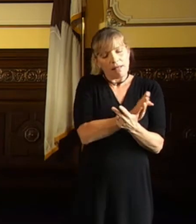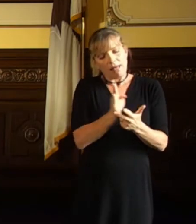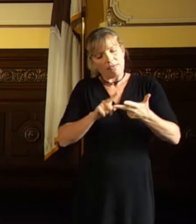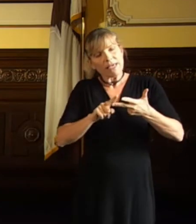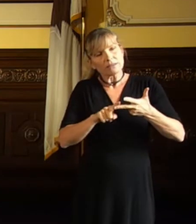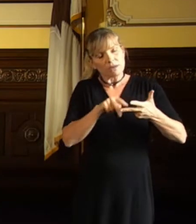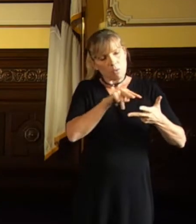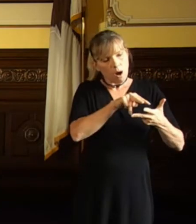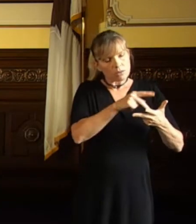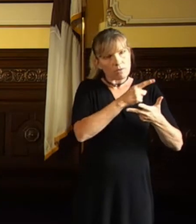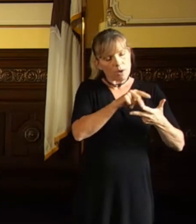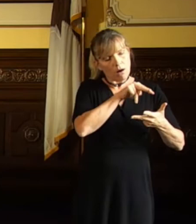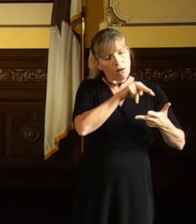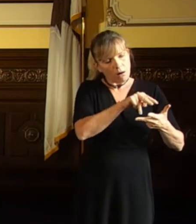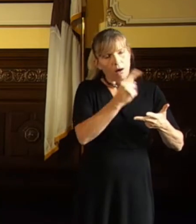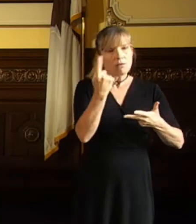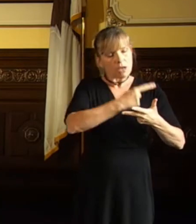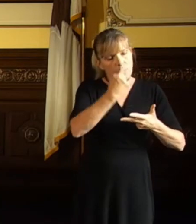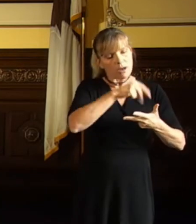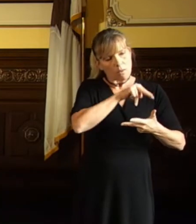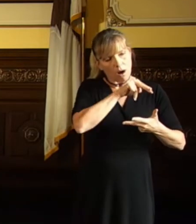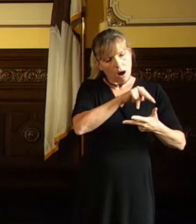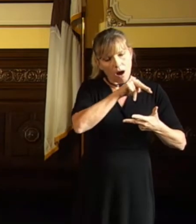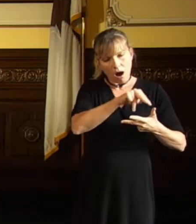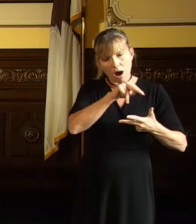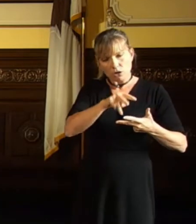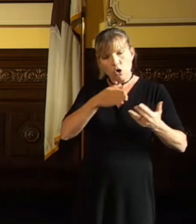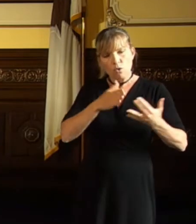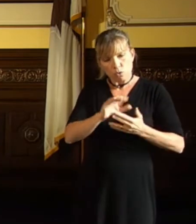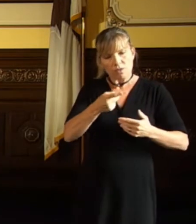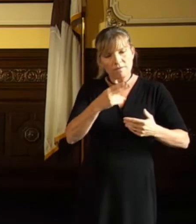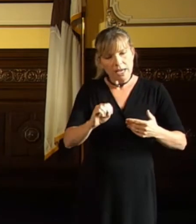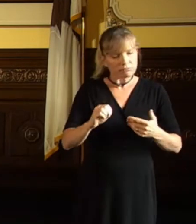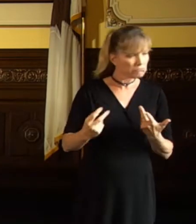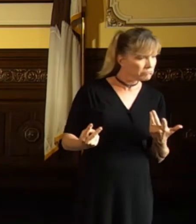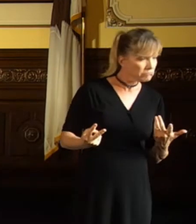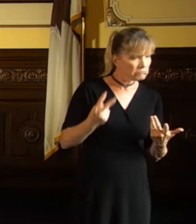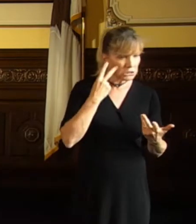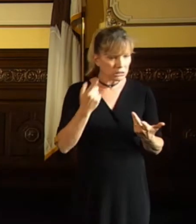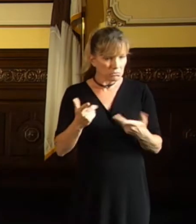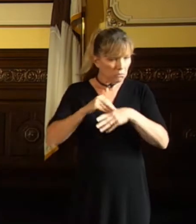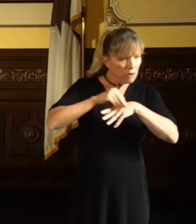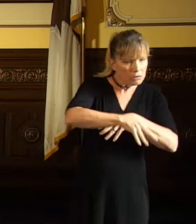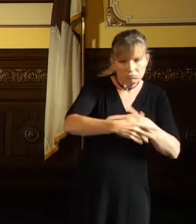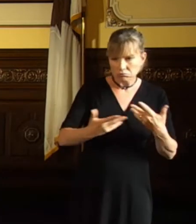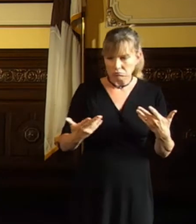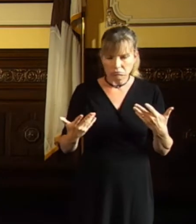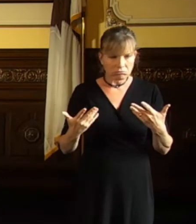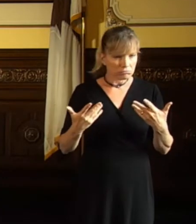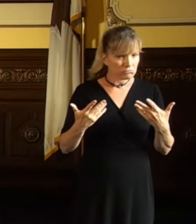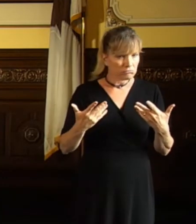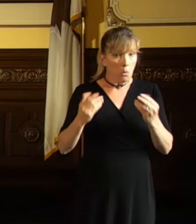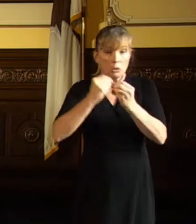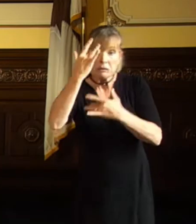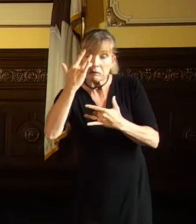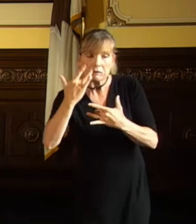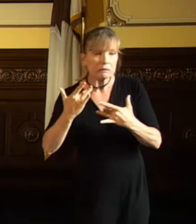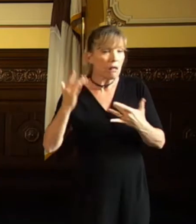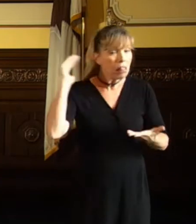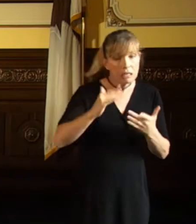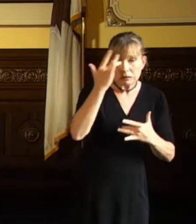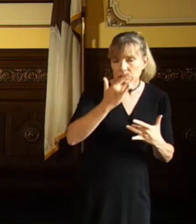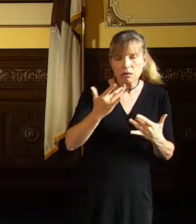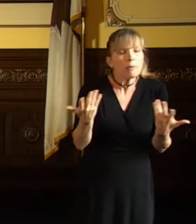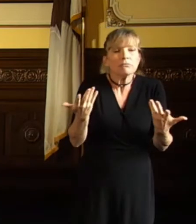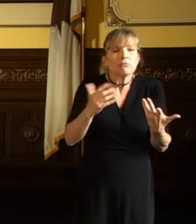watching week by week, day by day, through the phase to see what's the effect on the number of people who are coming down